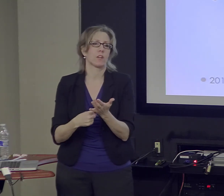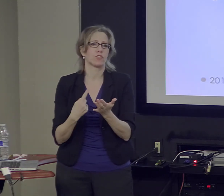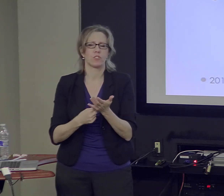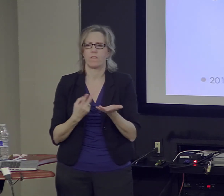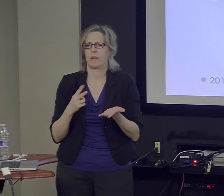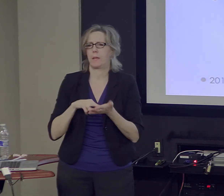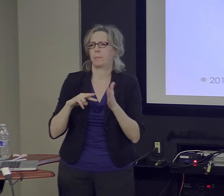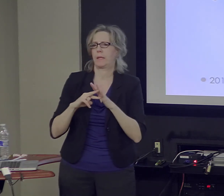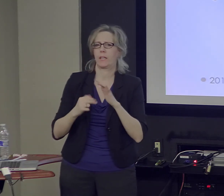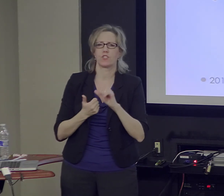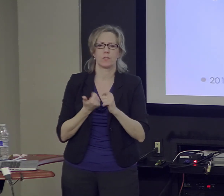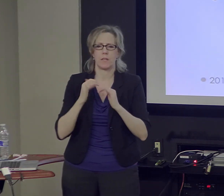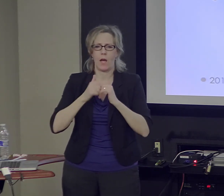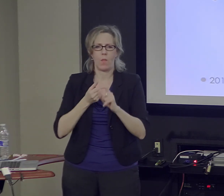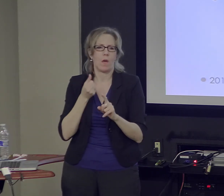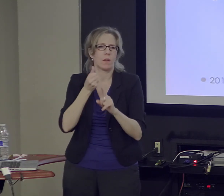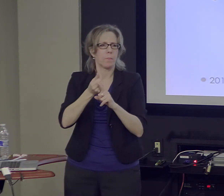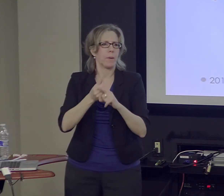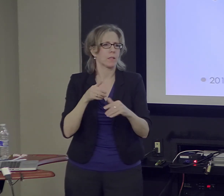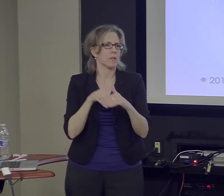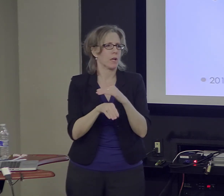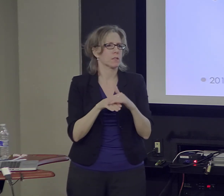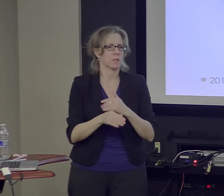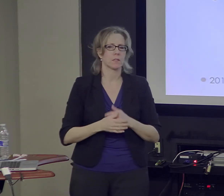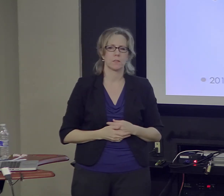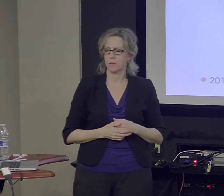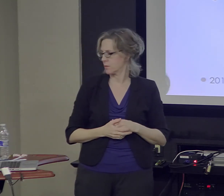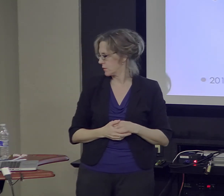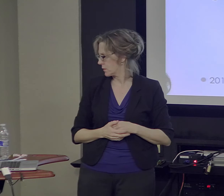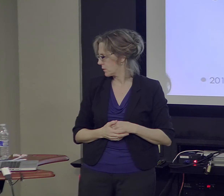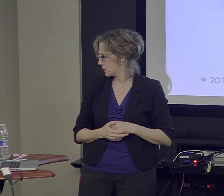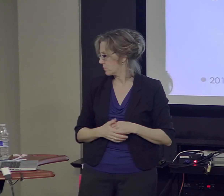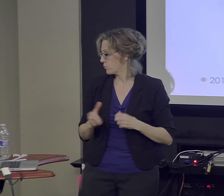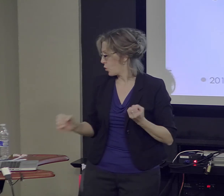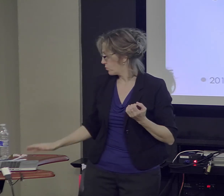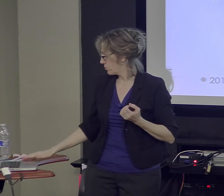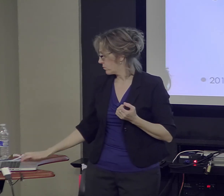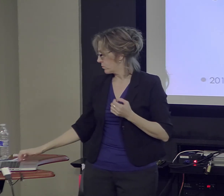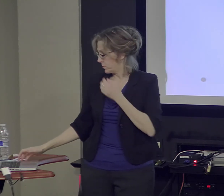internally amongst family members? Maybe who are both deaf and hearing.